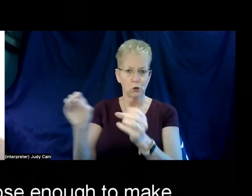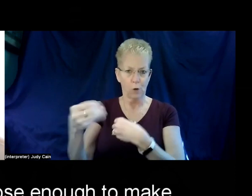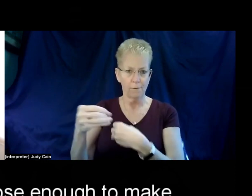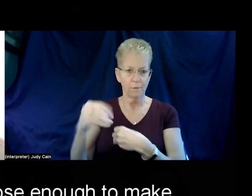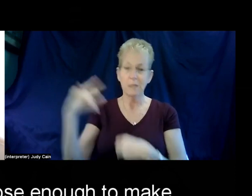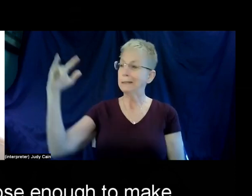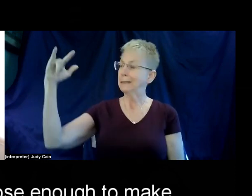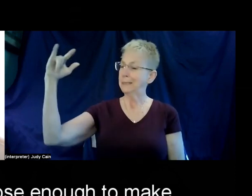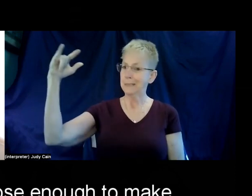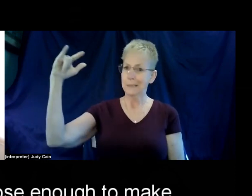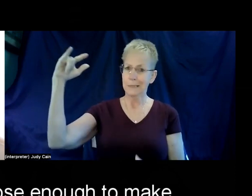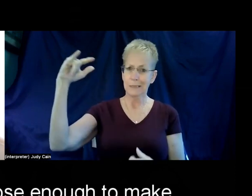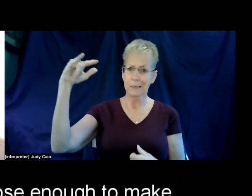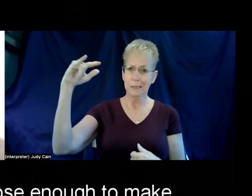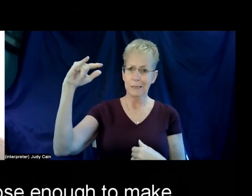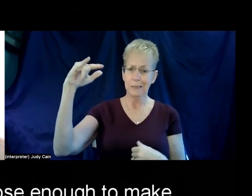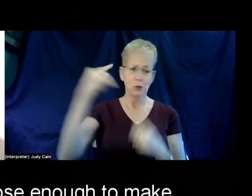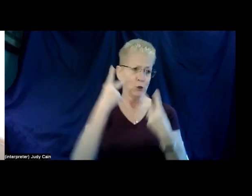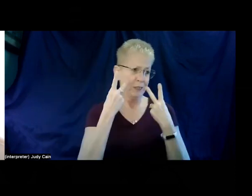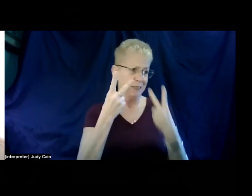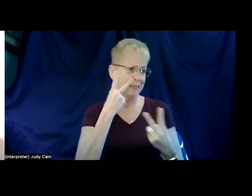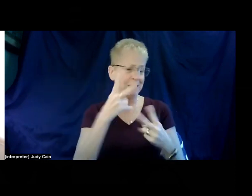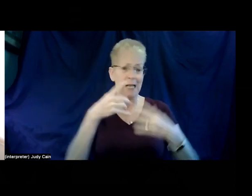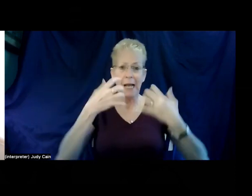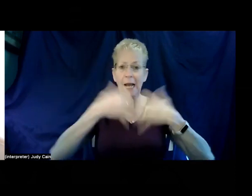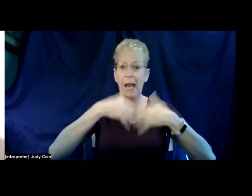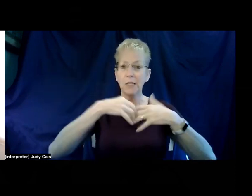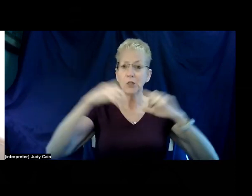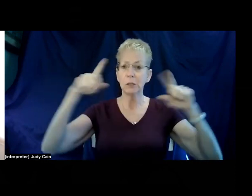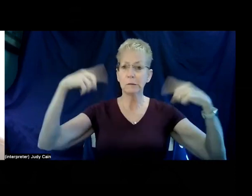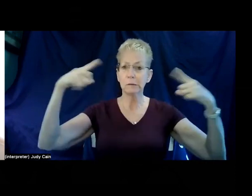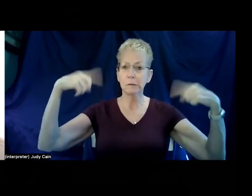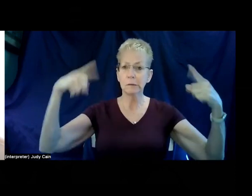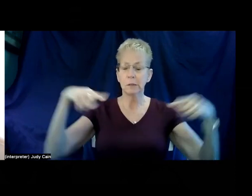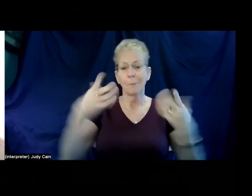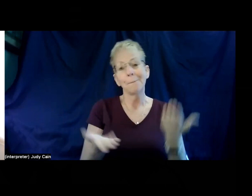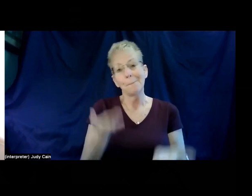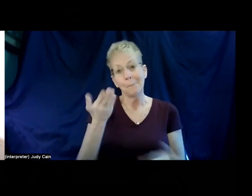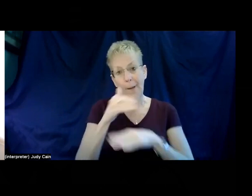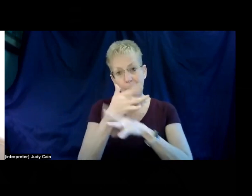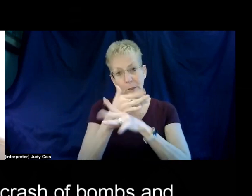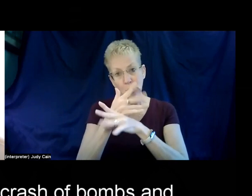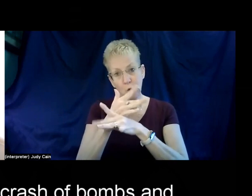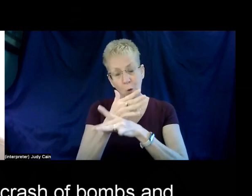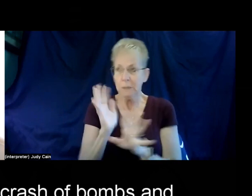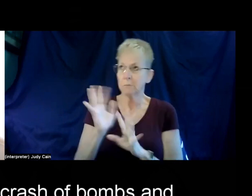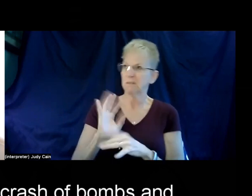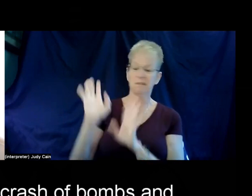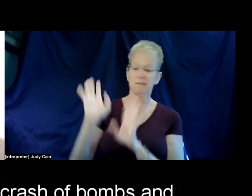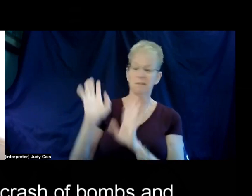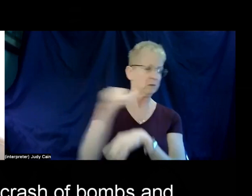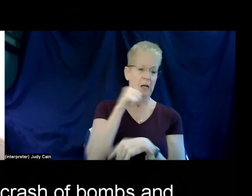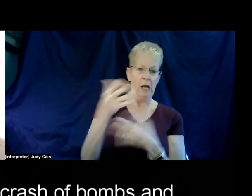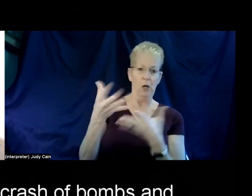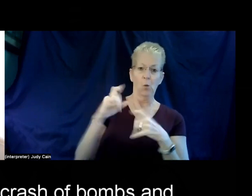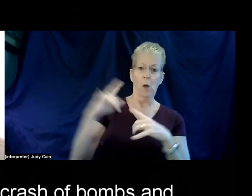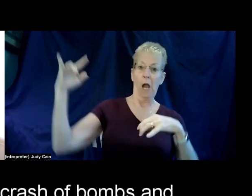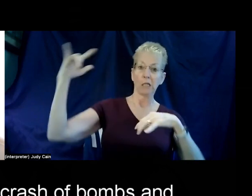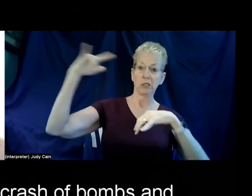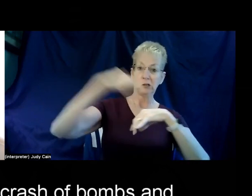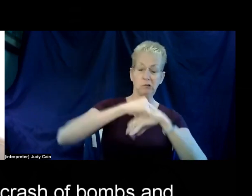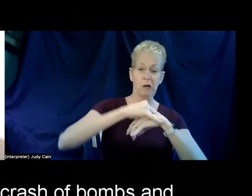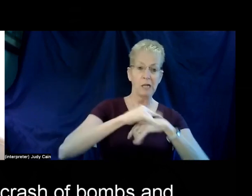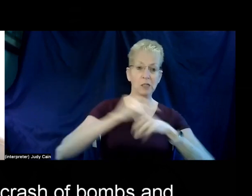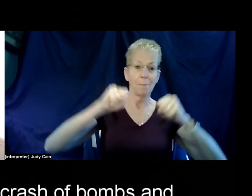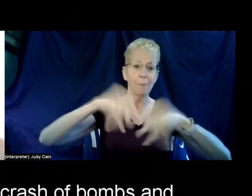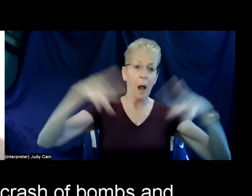close enough to make out the burning portside engine. German, probably. She shuddered, fearful of a sudden crash of bombs and